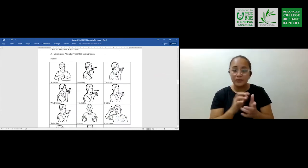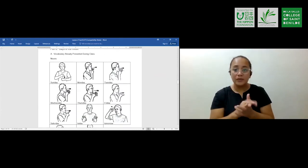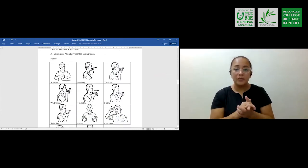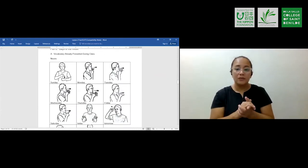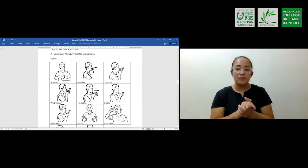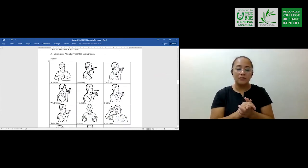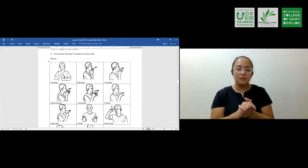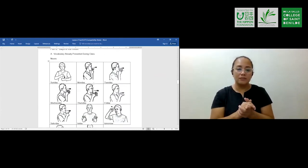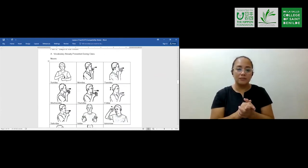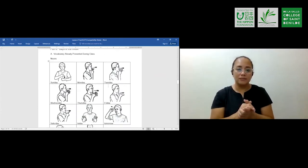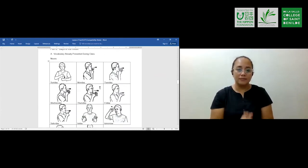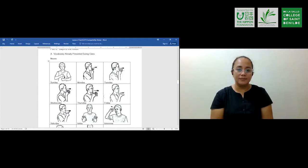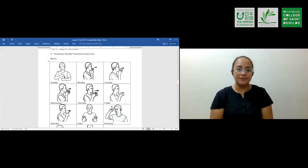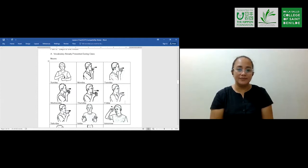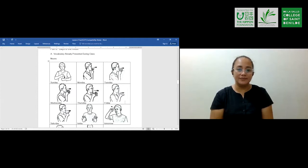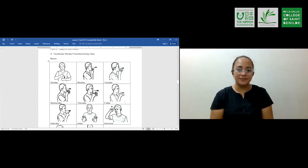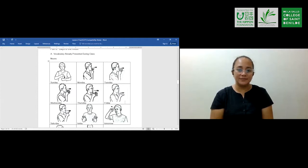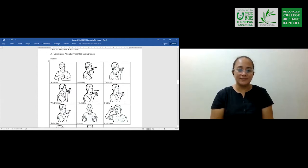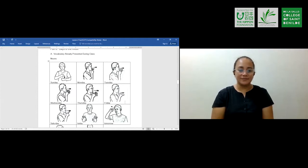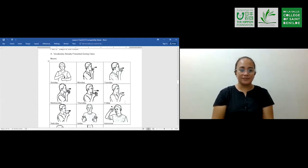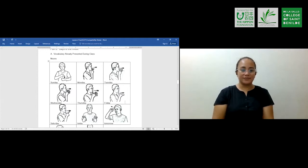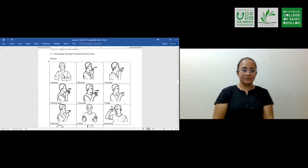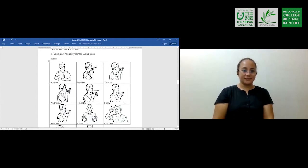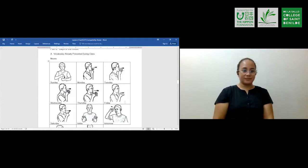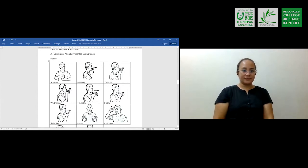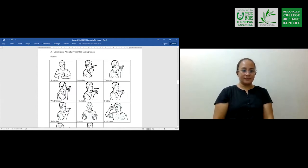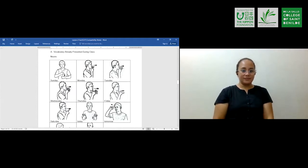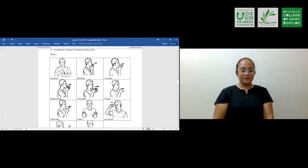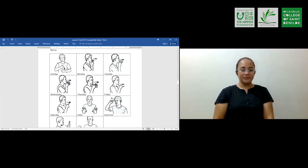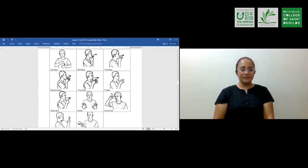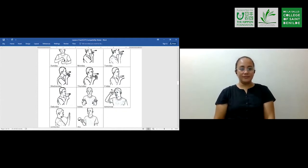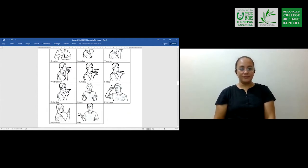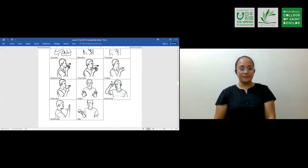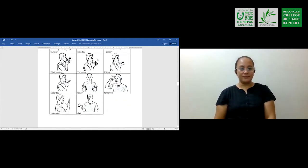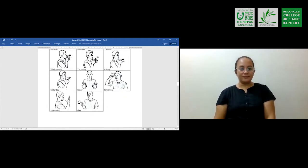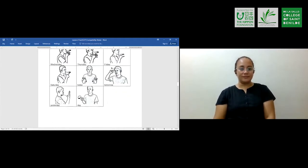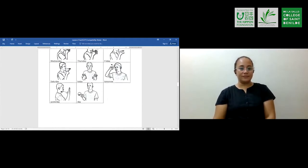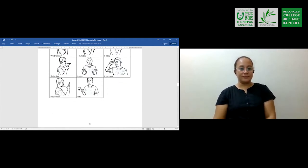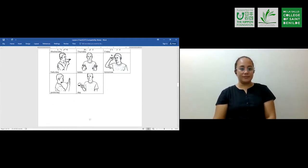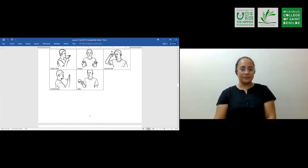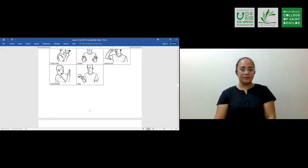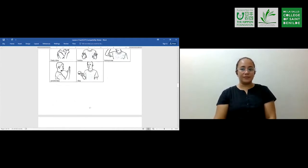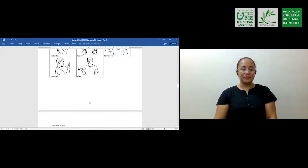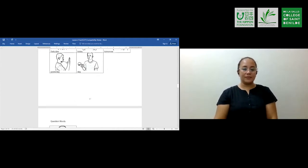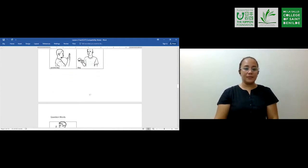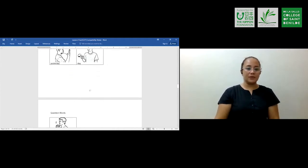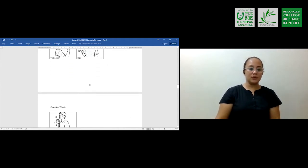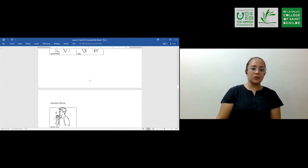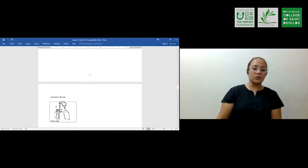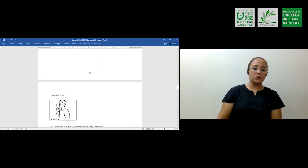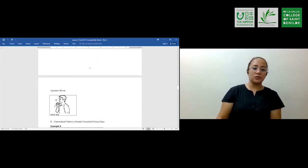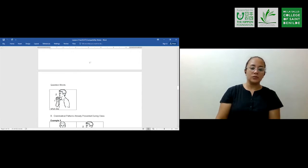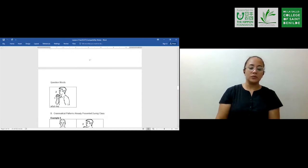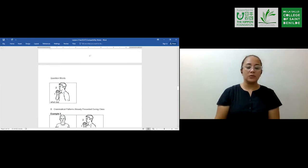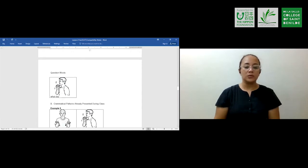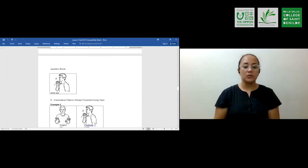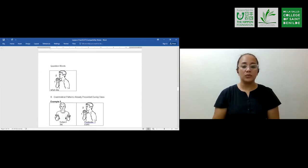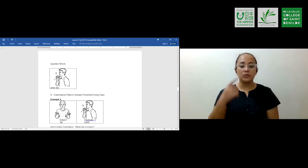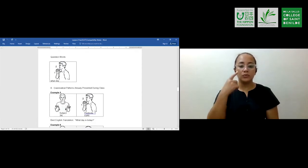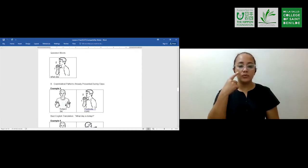here. And then you will see